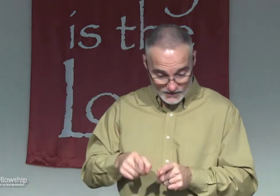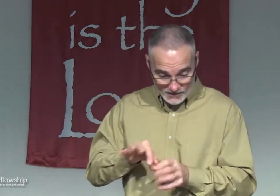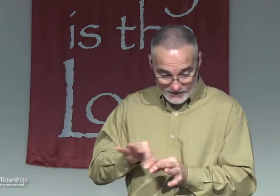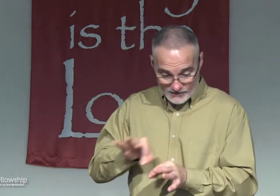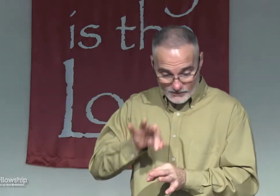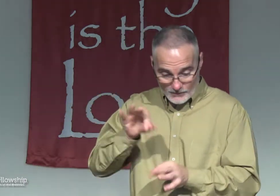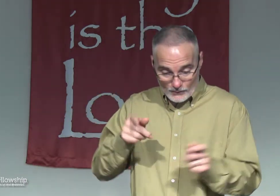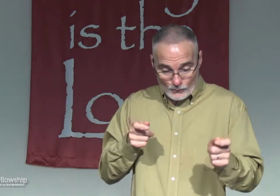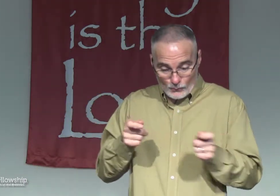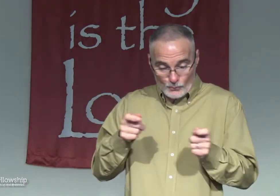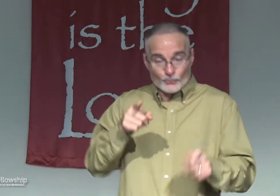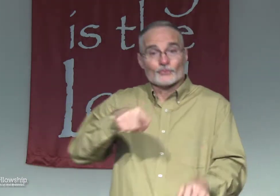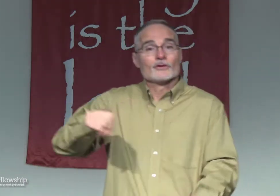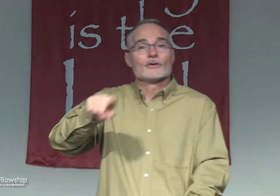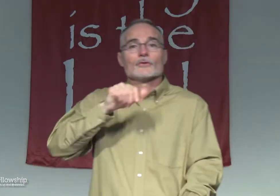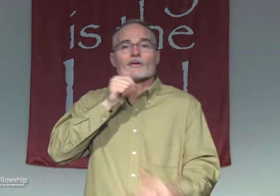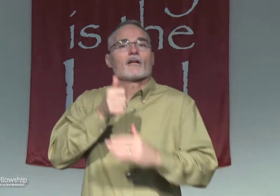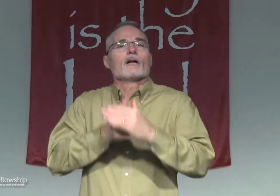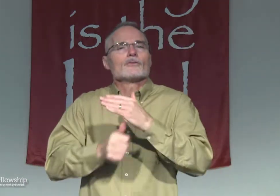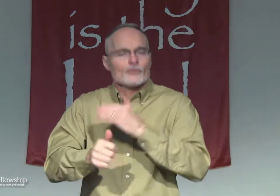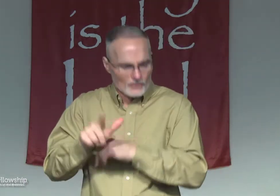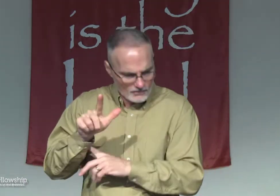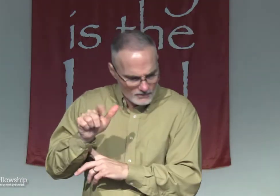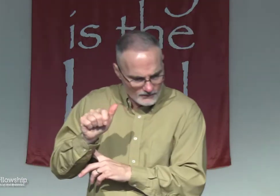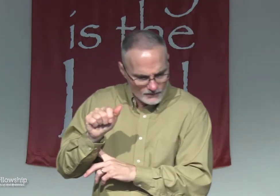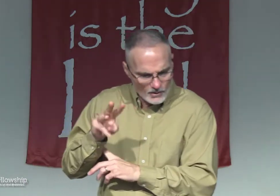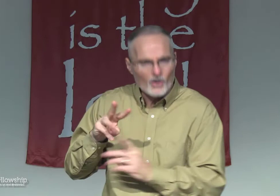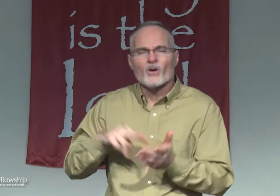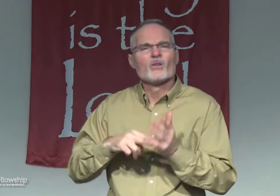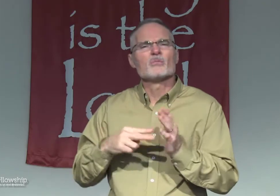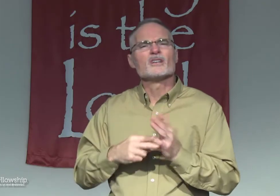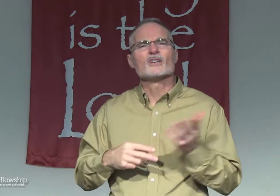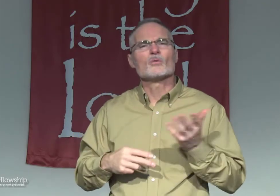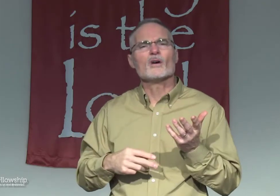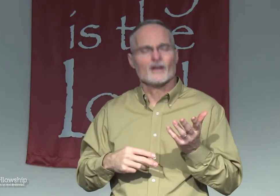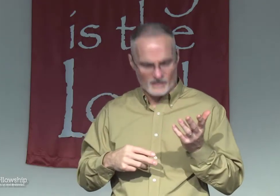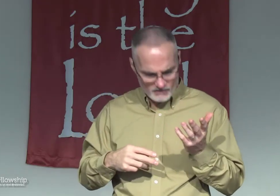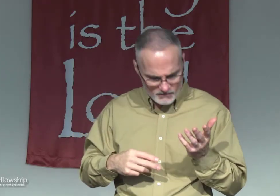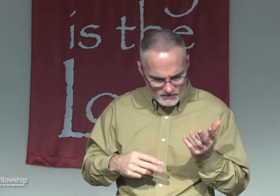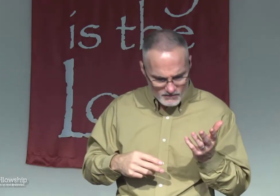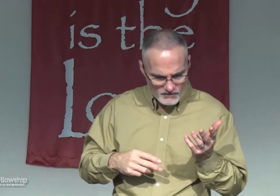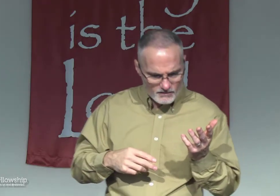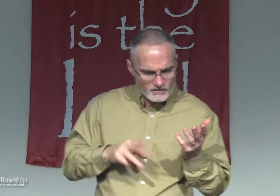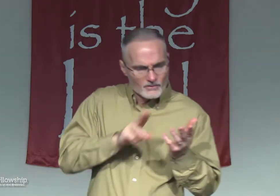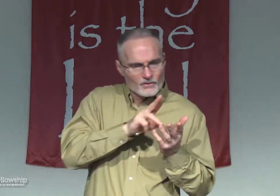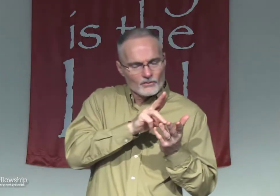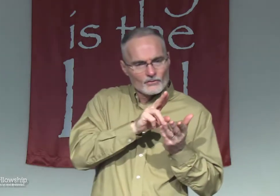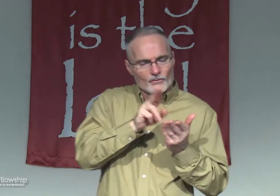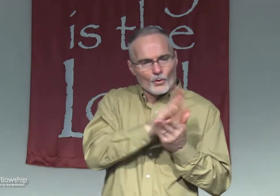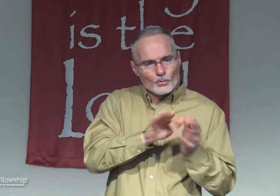Verse 18 again, when the Spirit rules you, you are not under the law. So what does that mean?